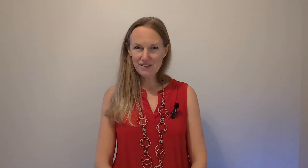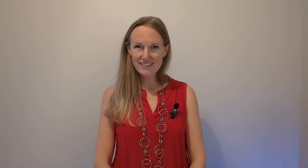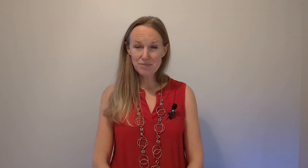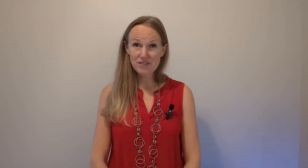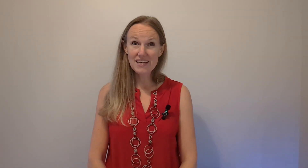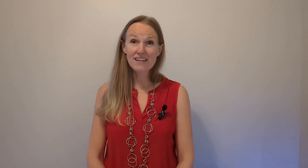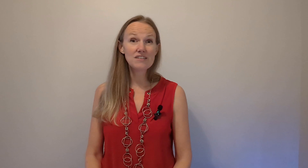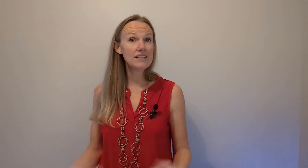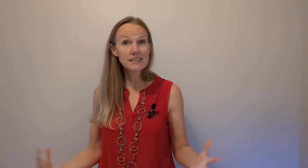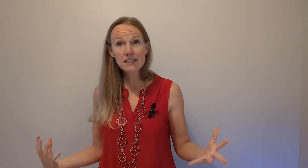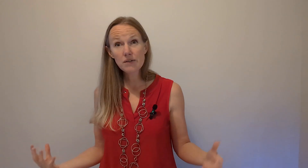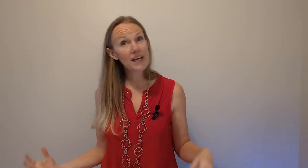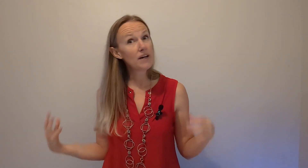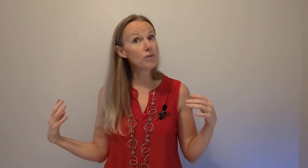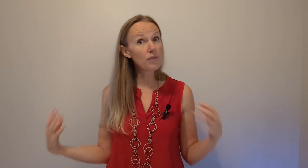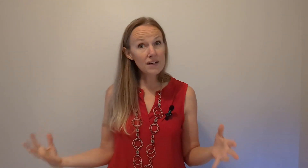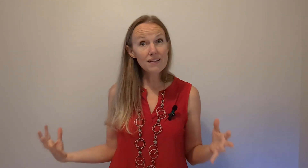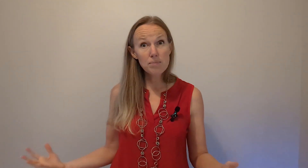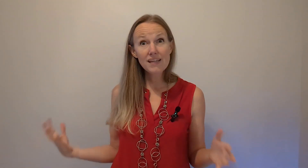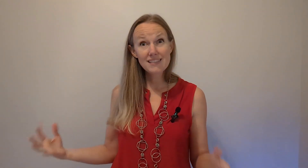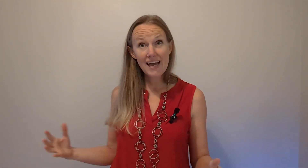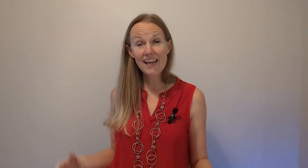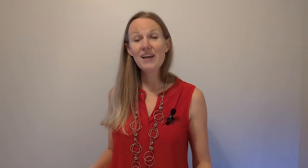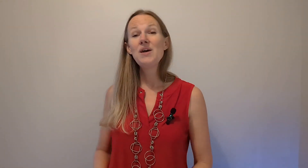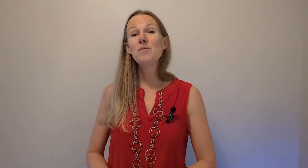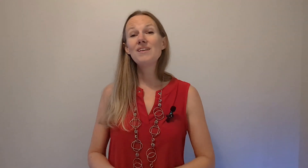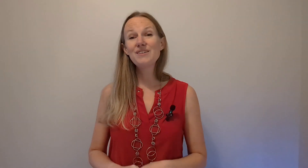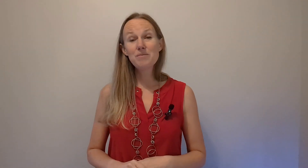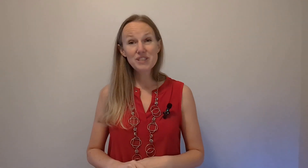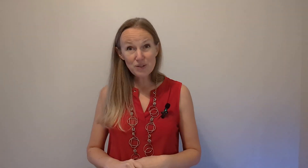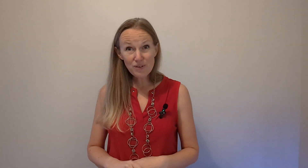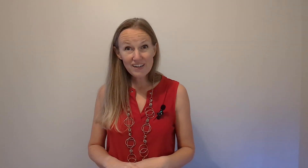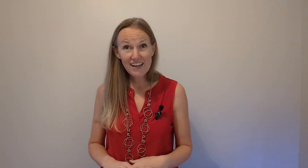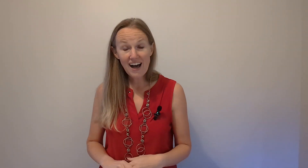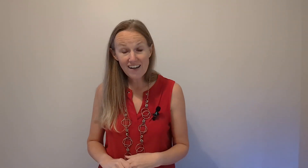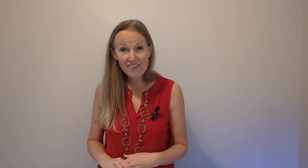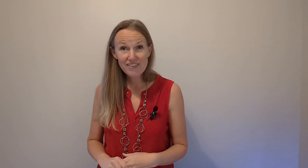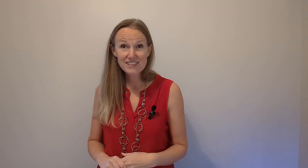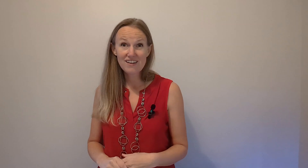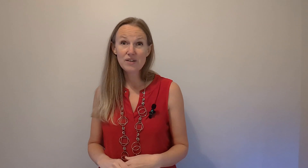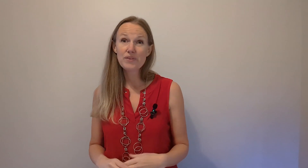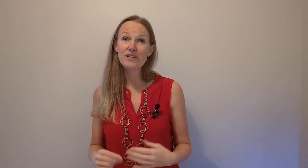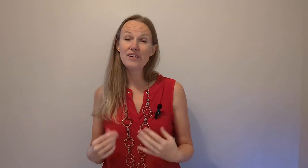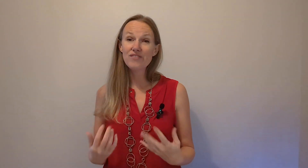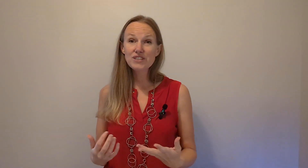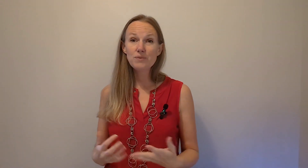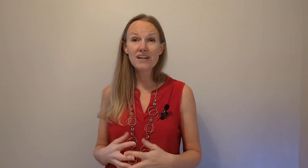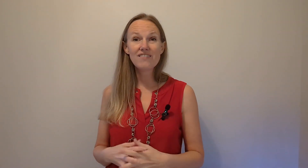Grace Music. So yesterday we had a really big day. We learned the majority of the song with learning verse 1 and